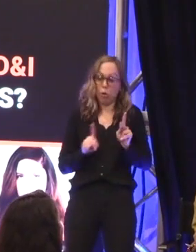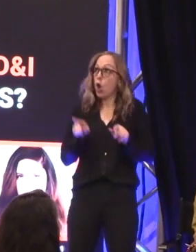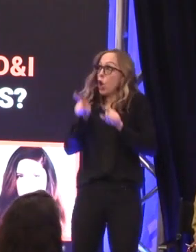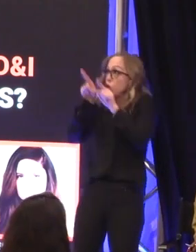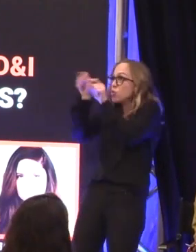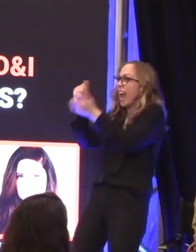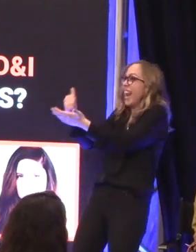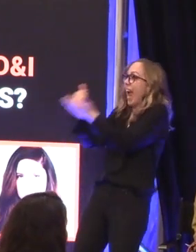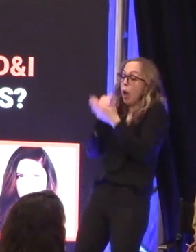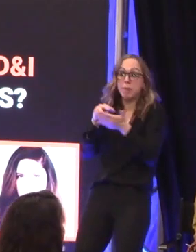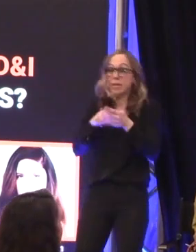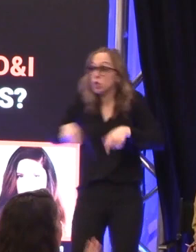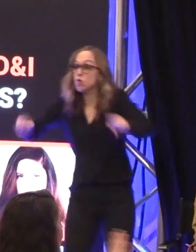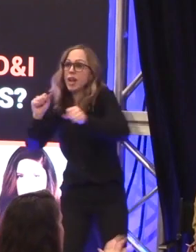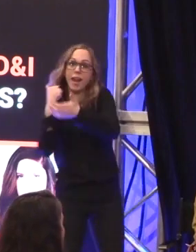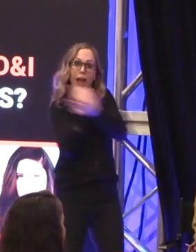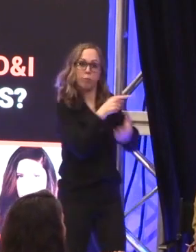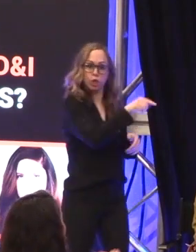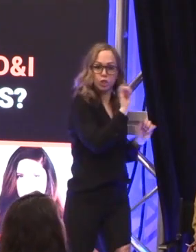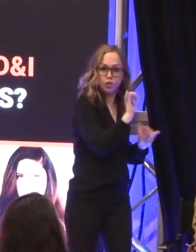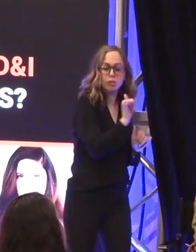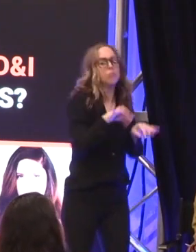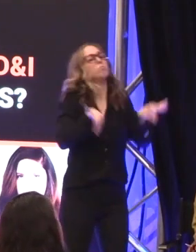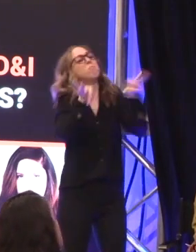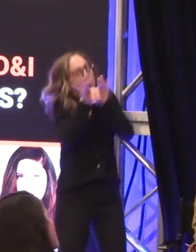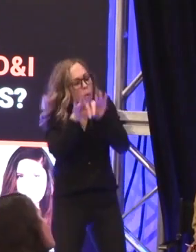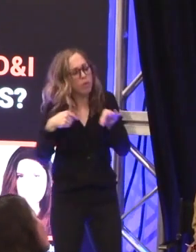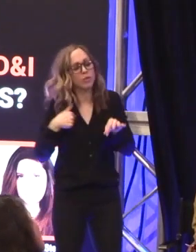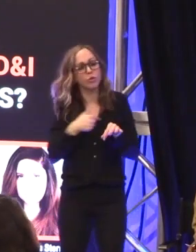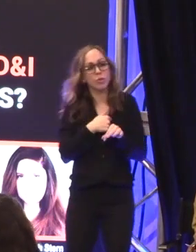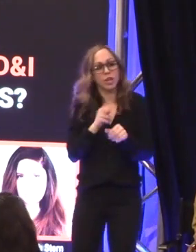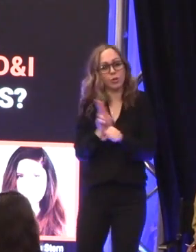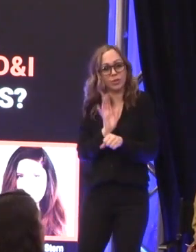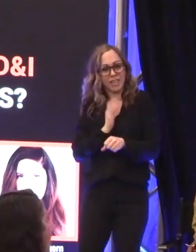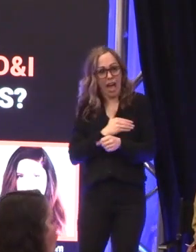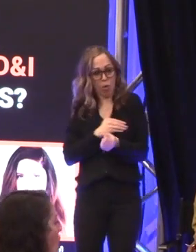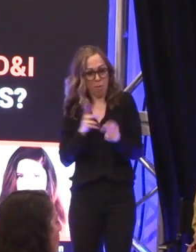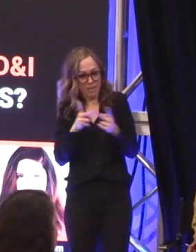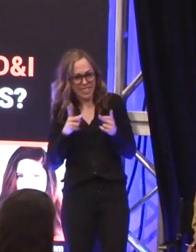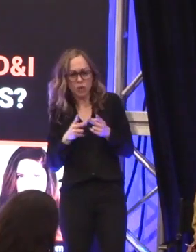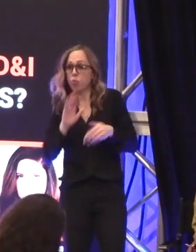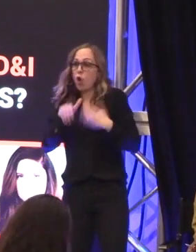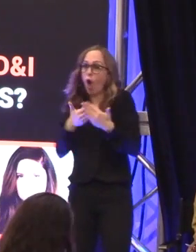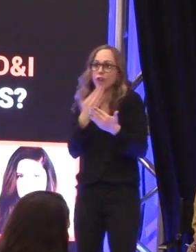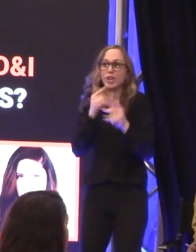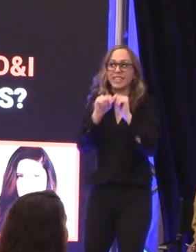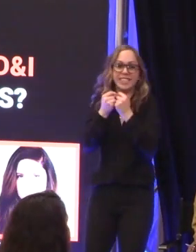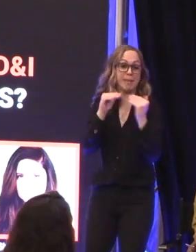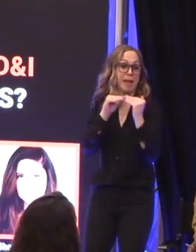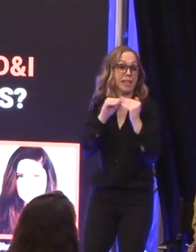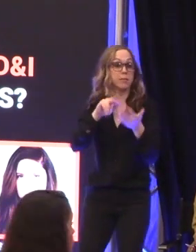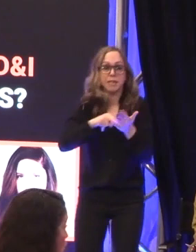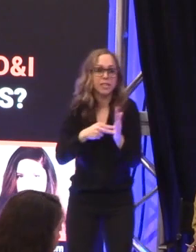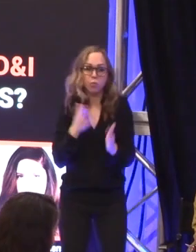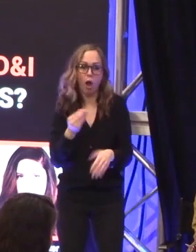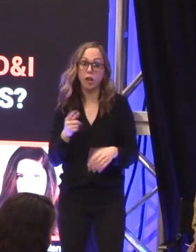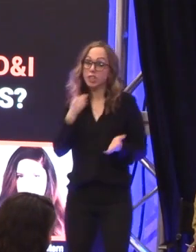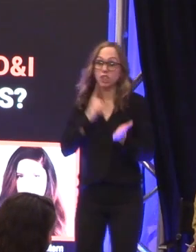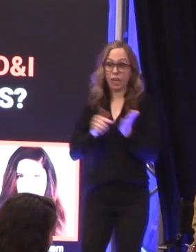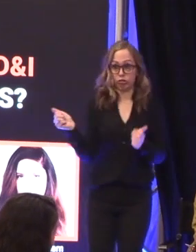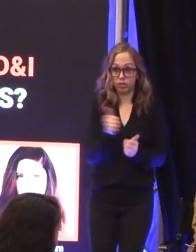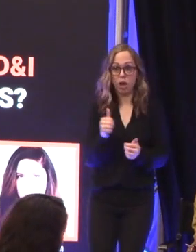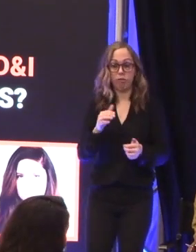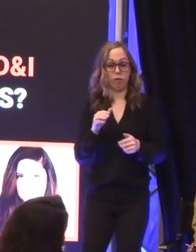do to make her job easier. And it's important that we all play our position and we are all good teammates, which means checking people when we're wrong, myself